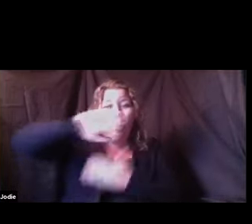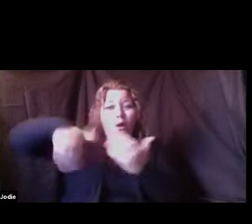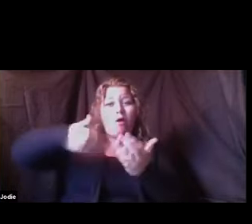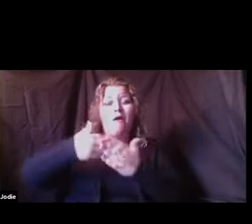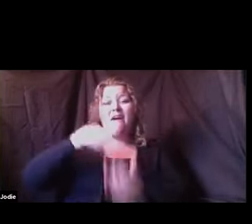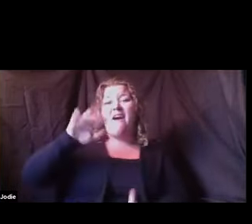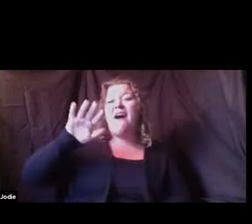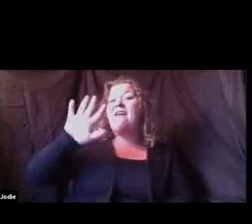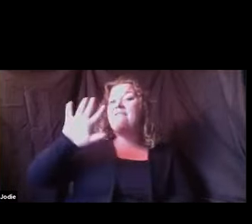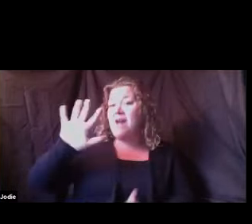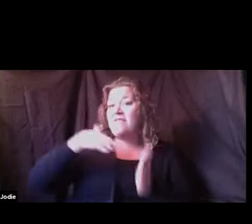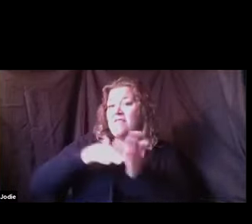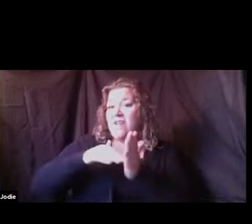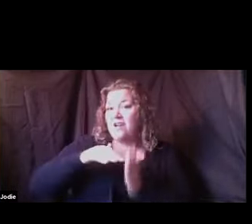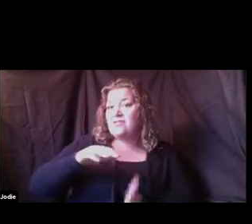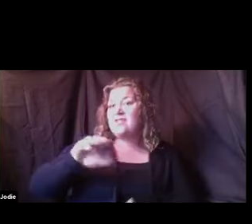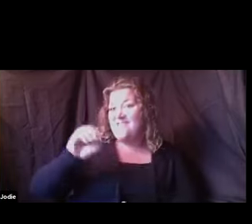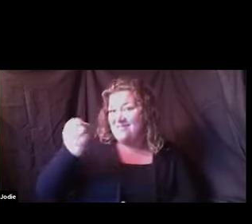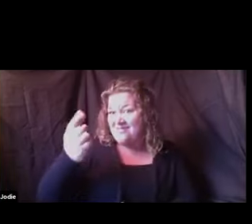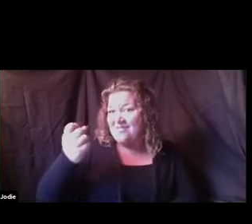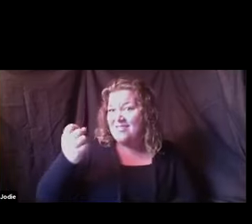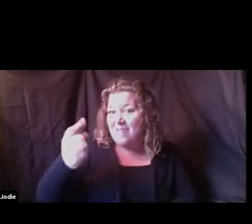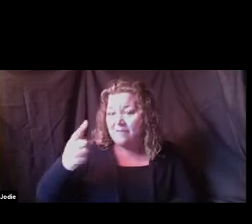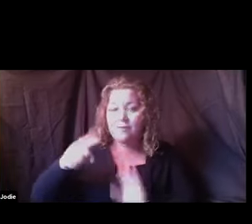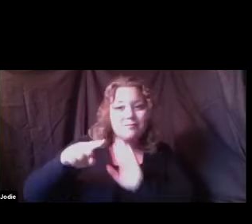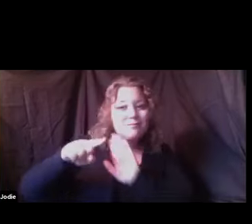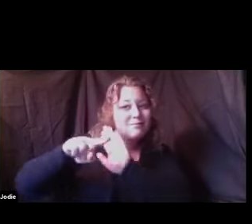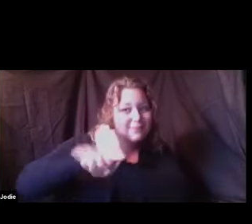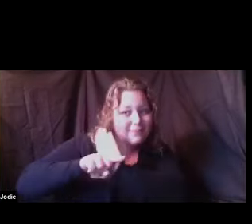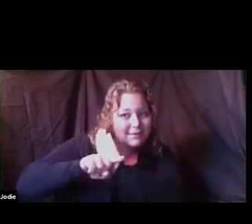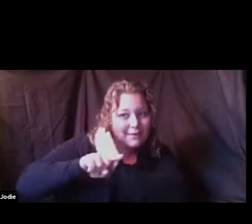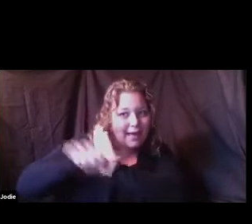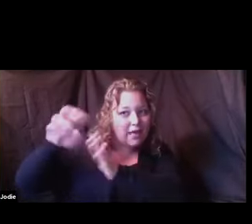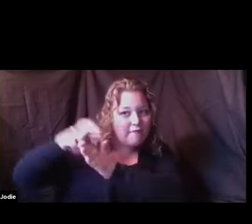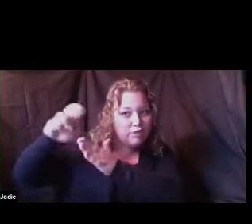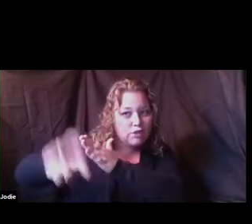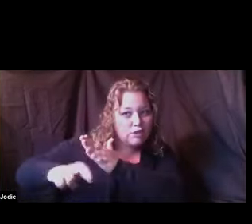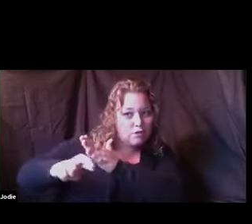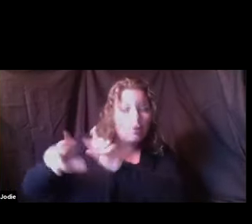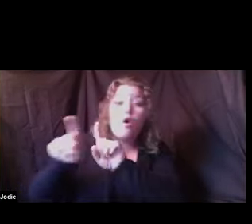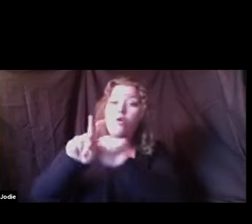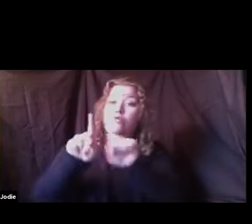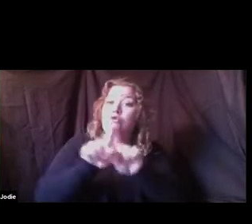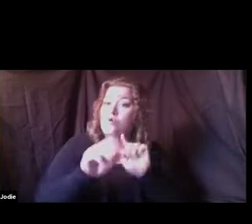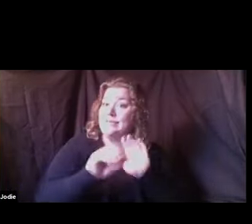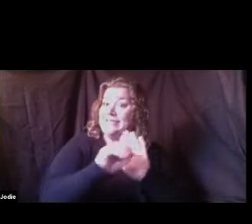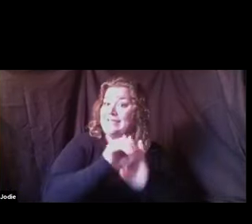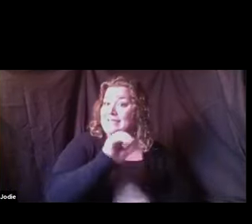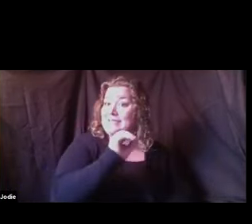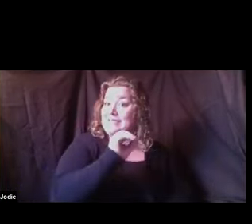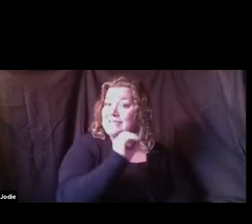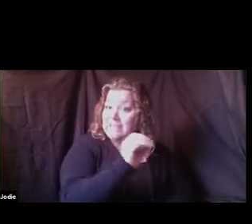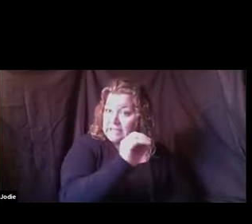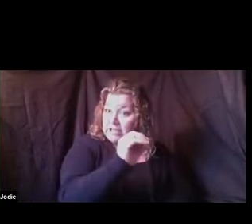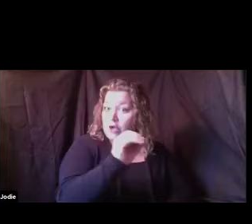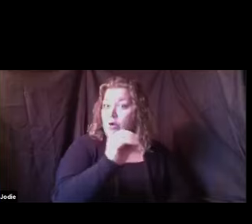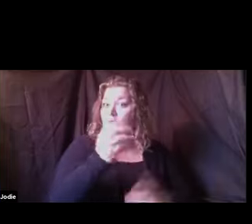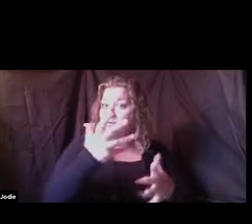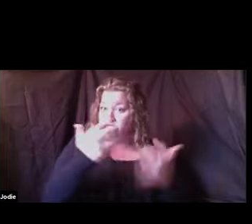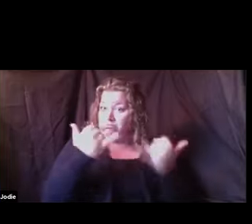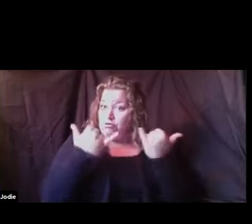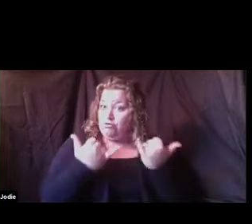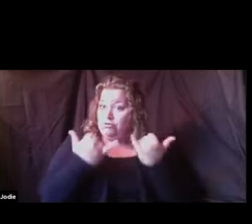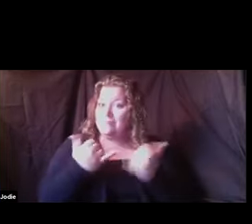5,111 negative test results to date, and 0 hospitalized and 0 have passed away from COVID-19 in La Crosse